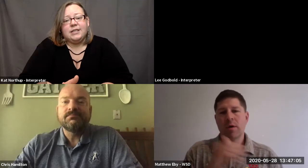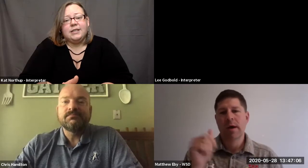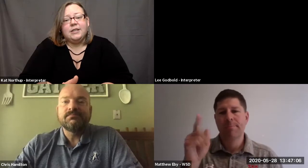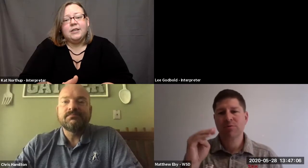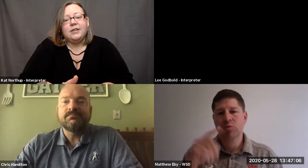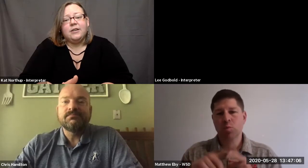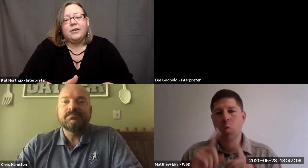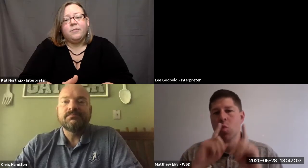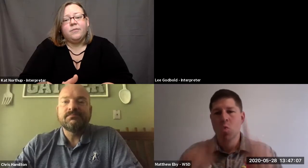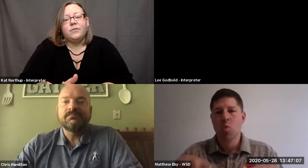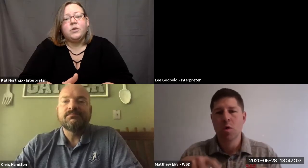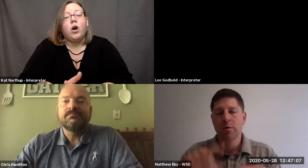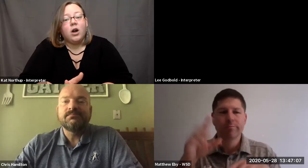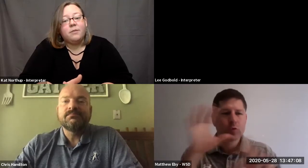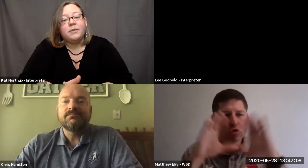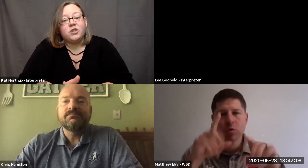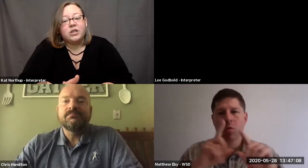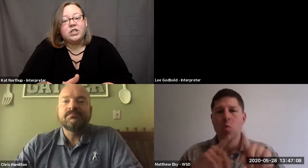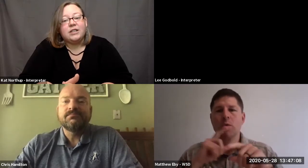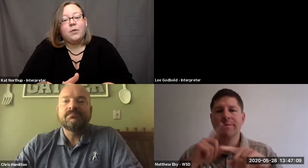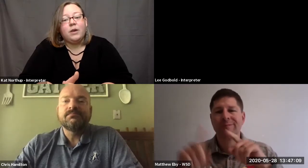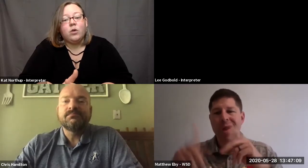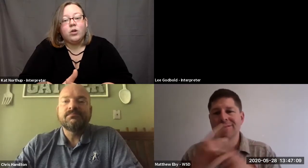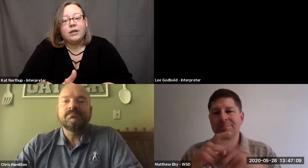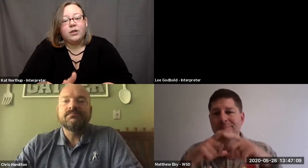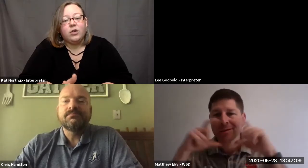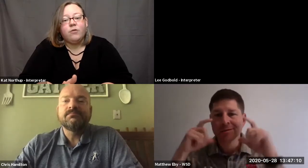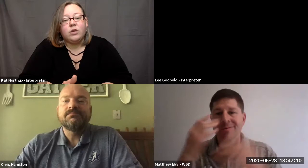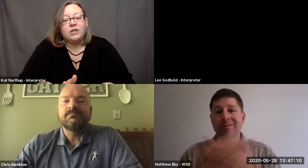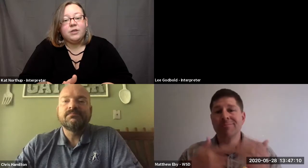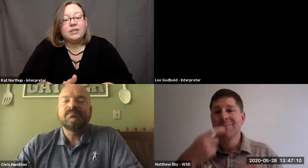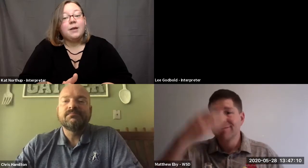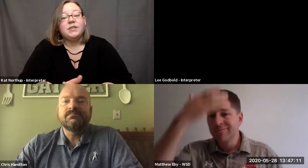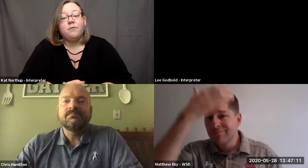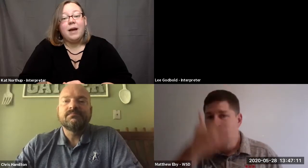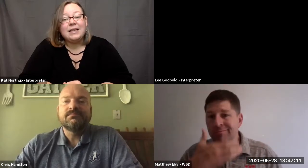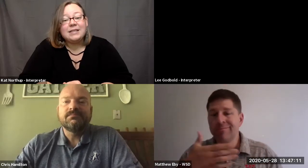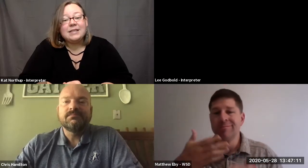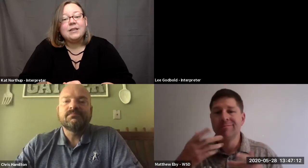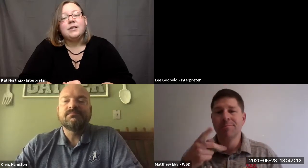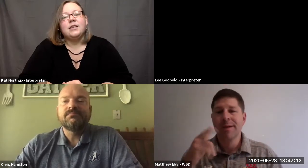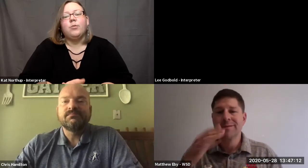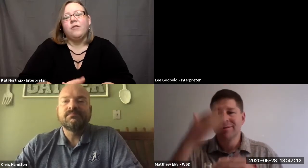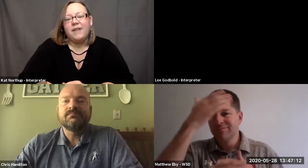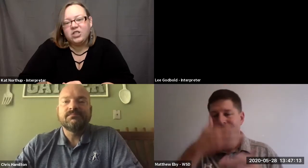suggested to our administration that we order and look for different types of masks. Some are face